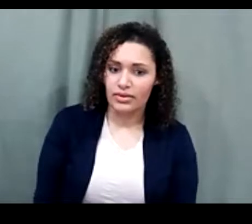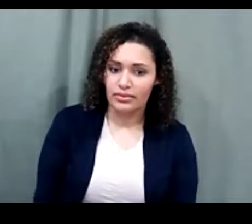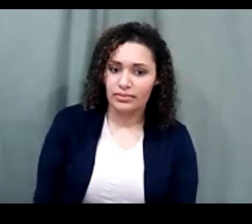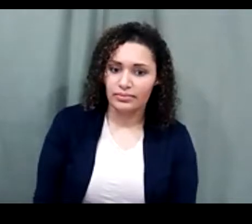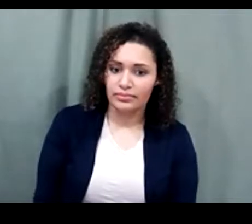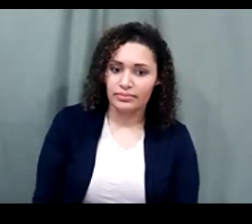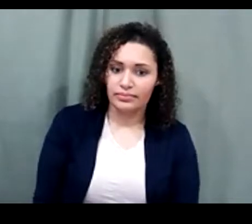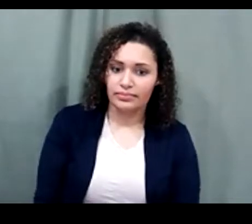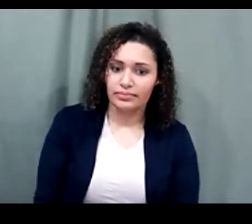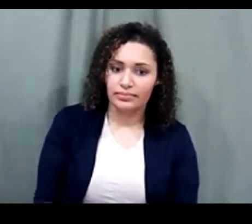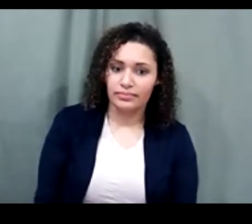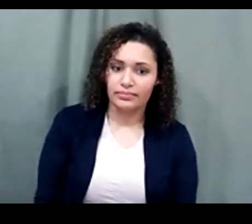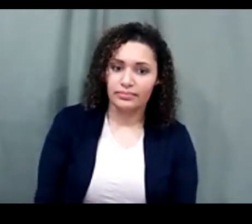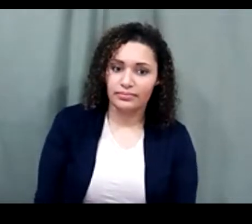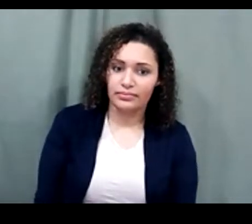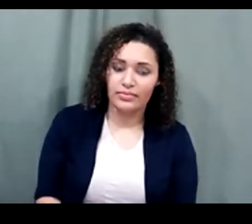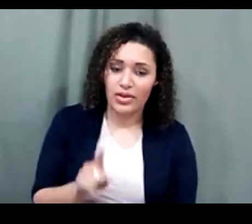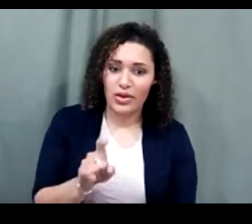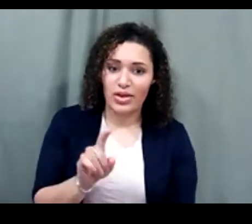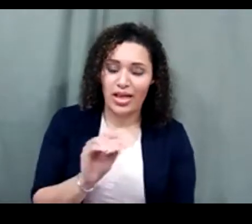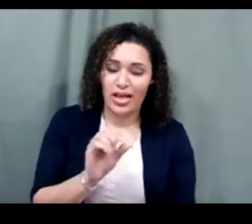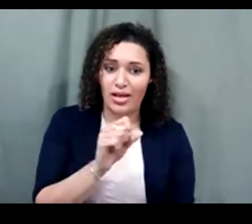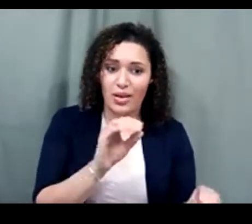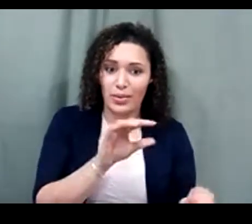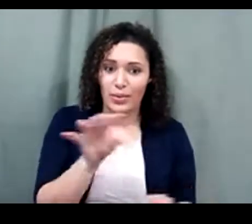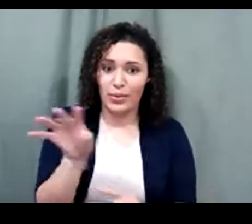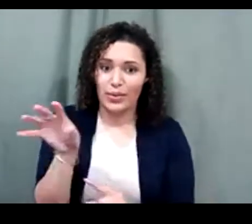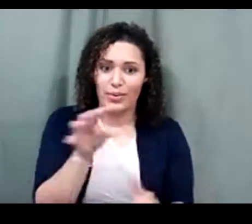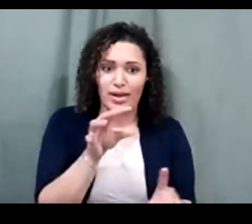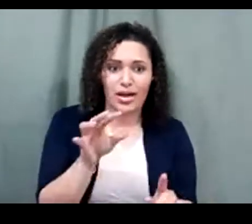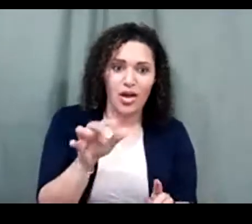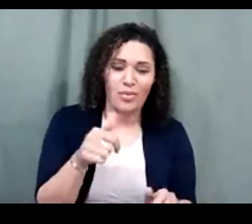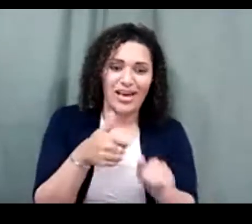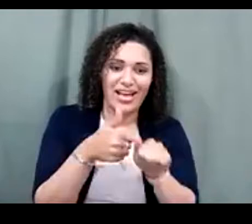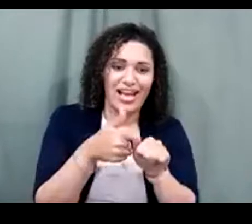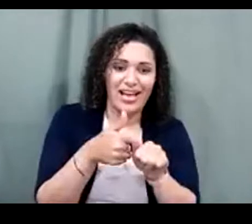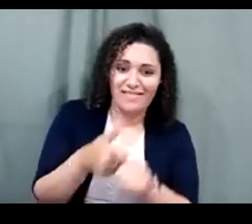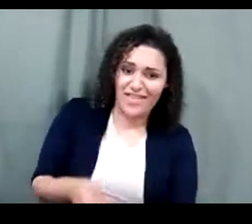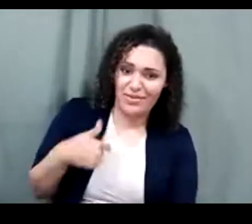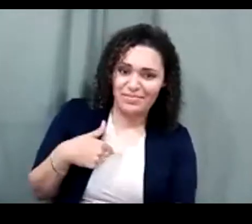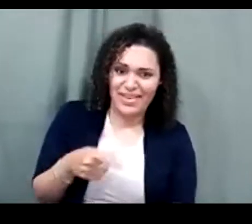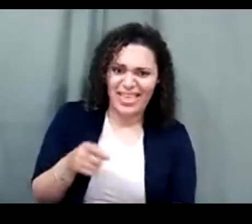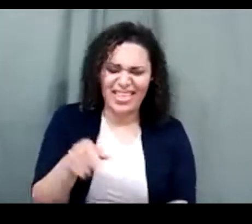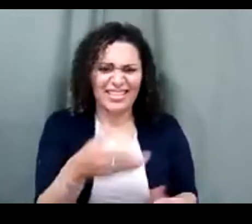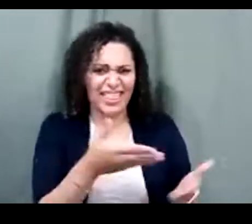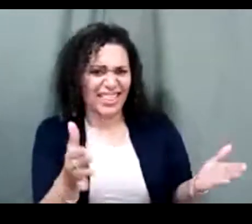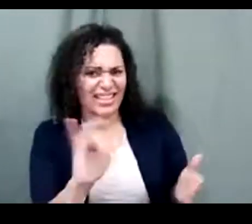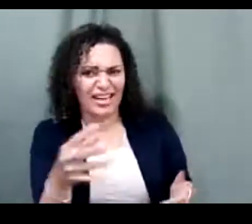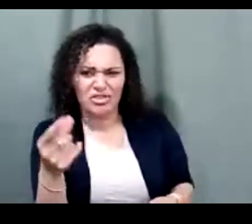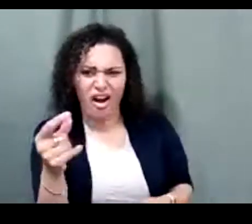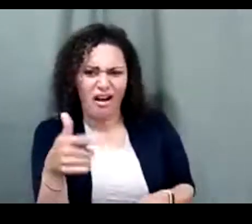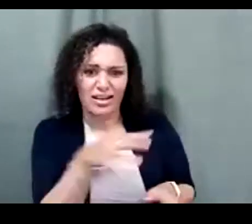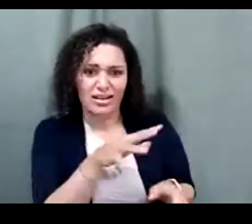Oops, it's off. You're off. You got to come back over because it followed me. Oh, it followed you? Followed me because I'm. This thing is like a dog. It follows us. It's really